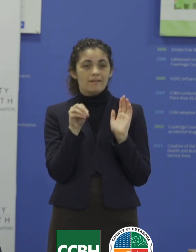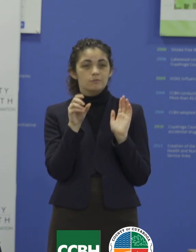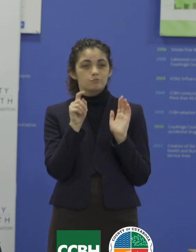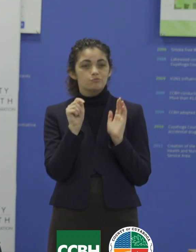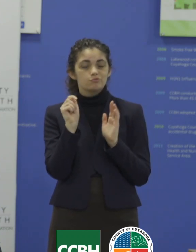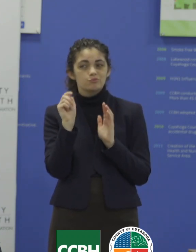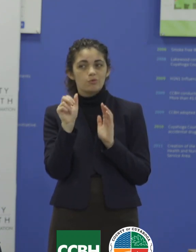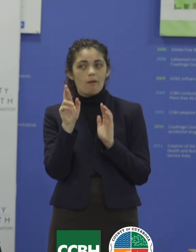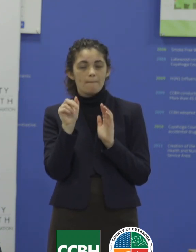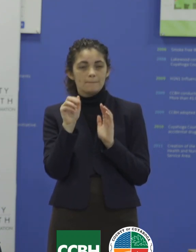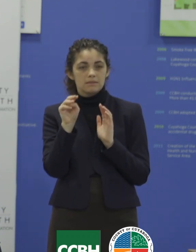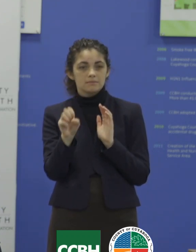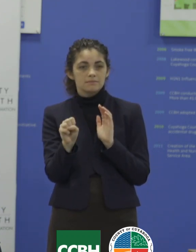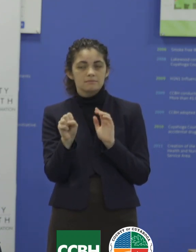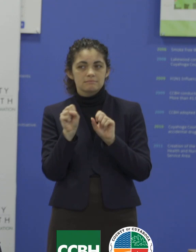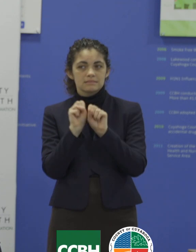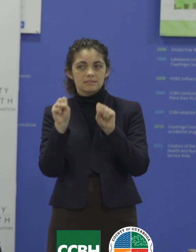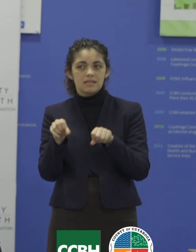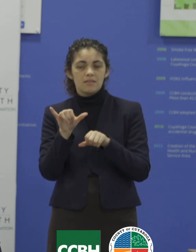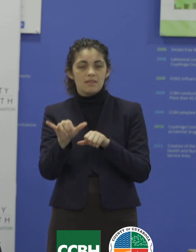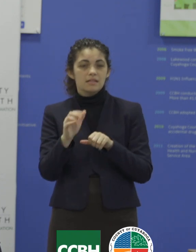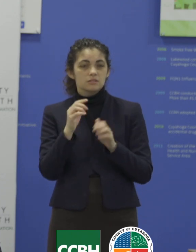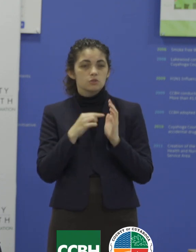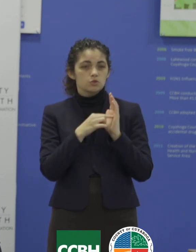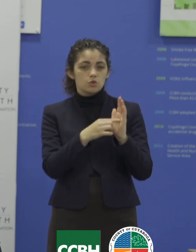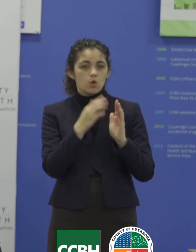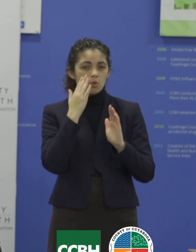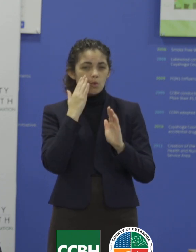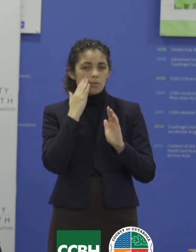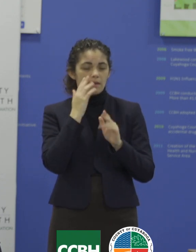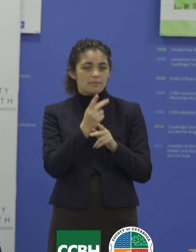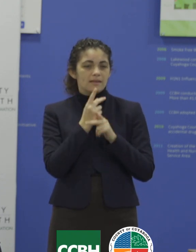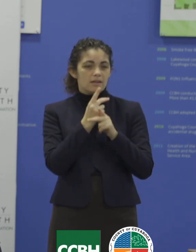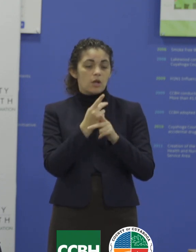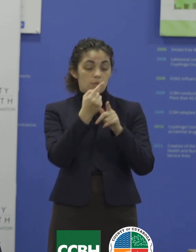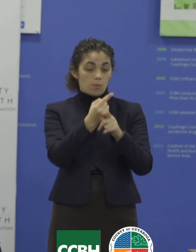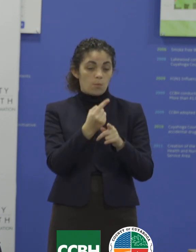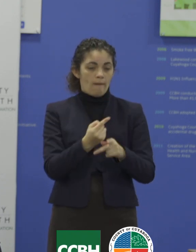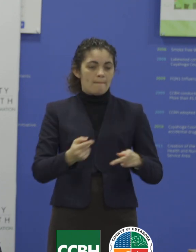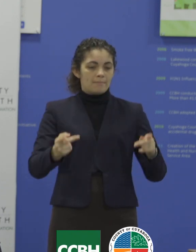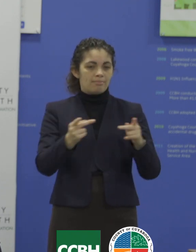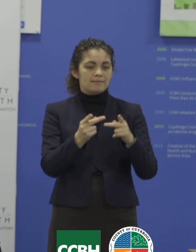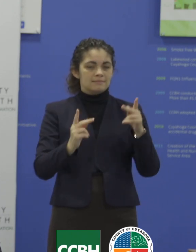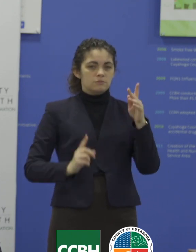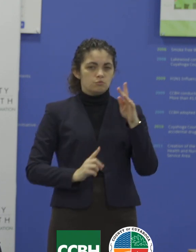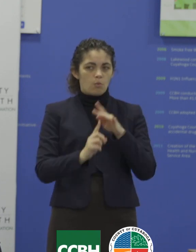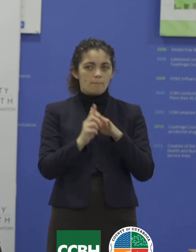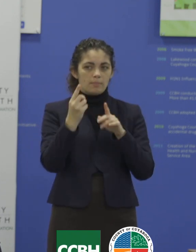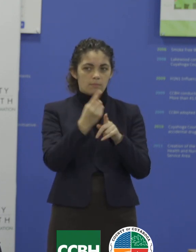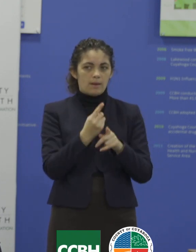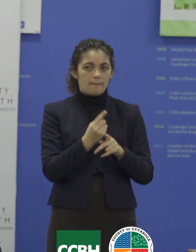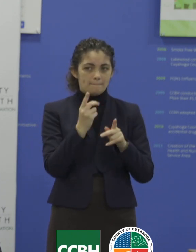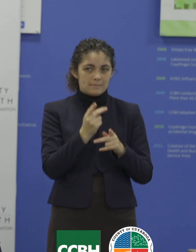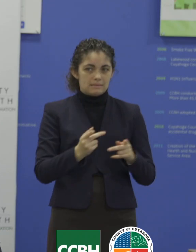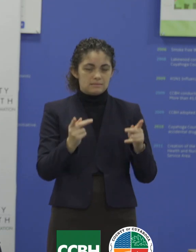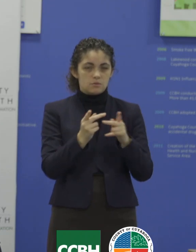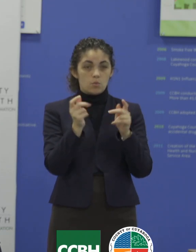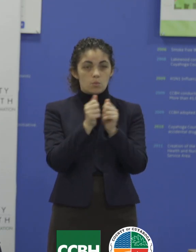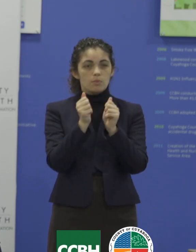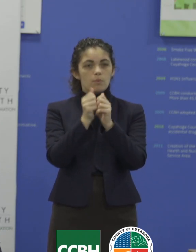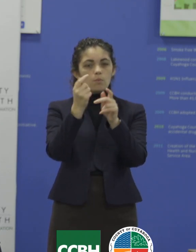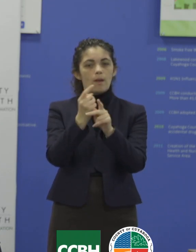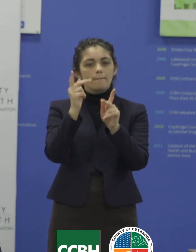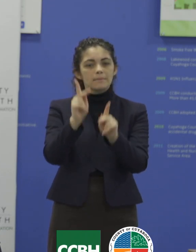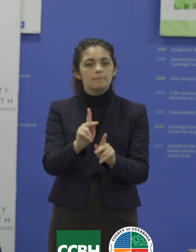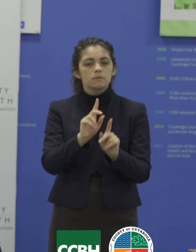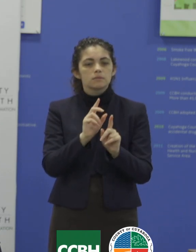being used on a statewide basis as a way to assure that care is provided at the right place, at the right time, and by the right folks